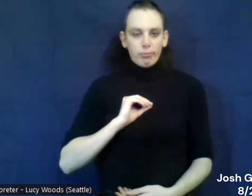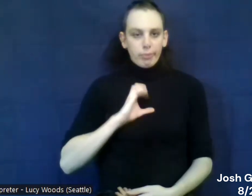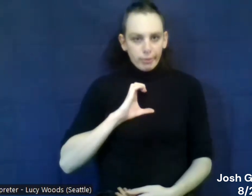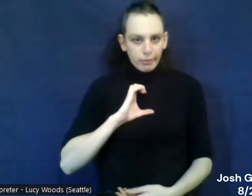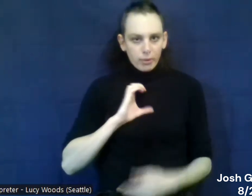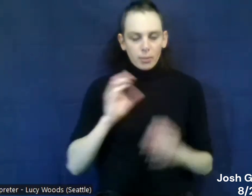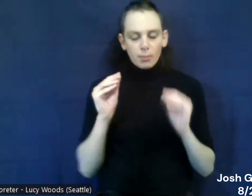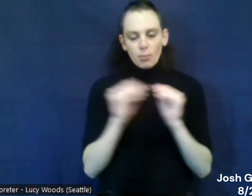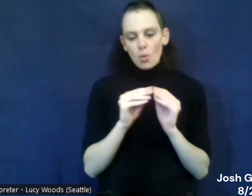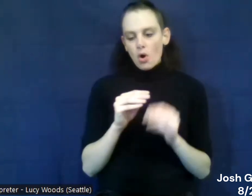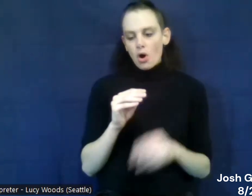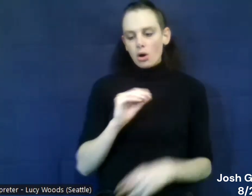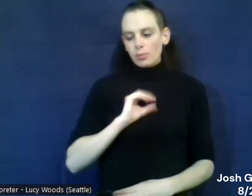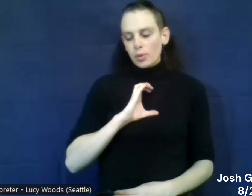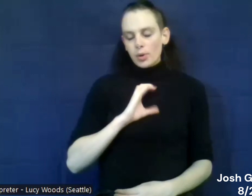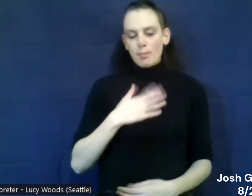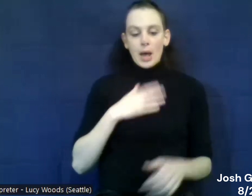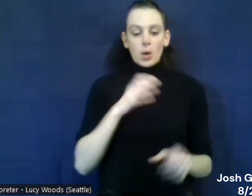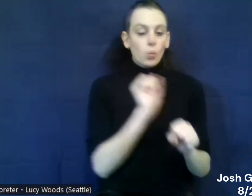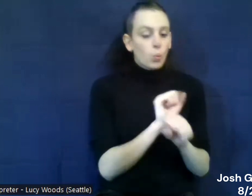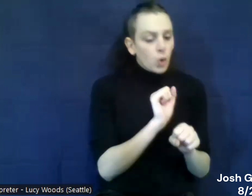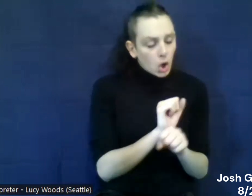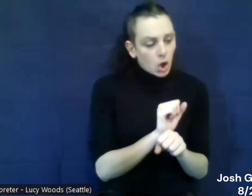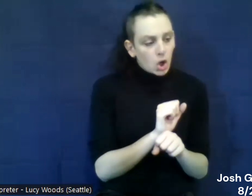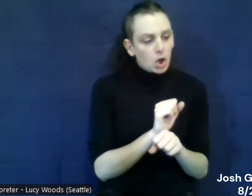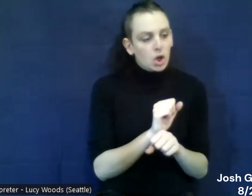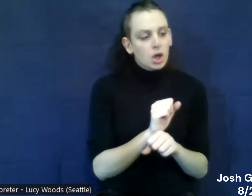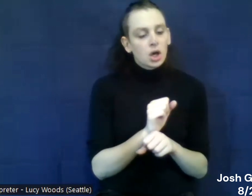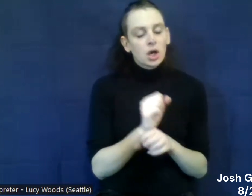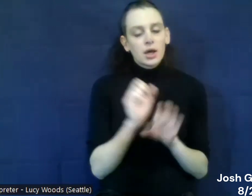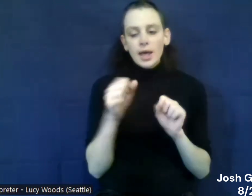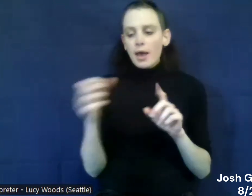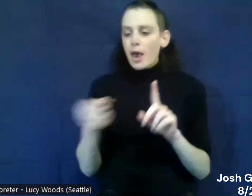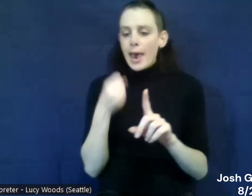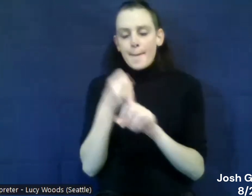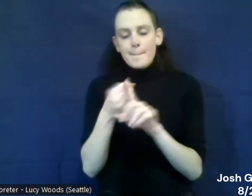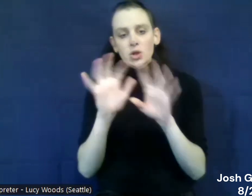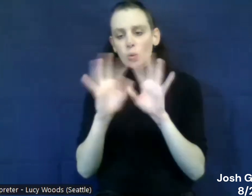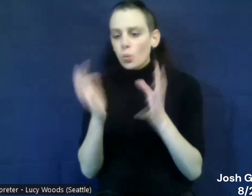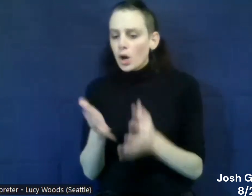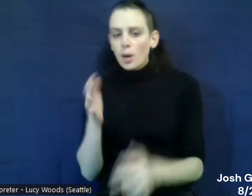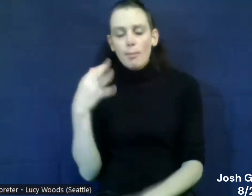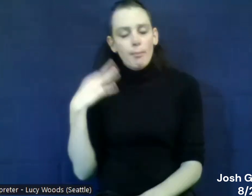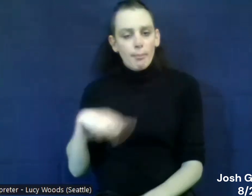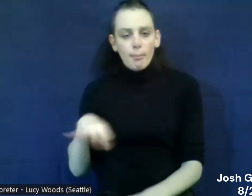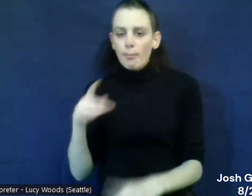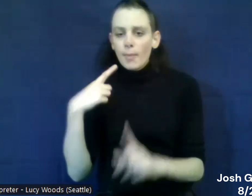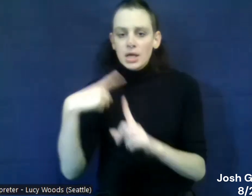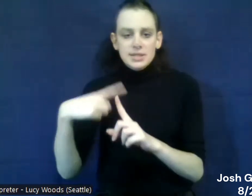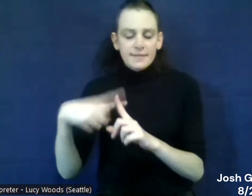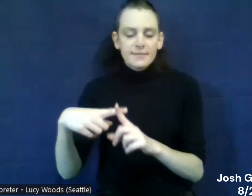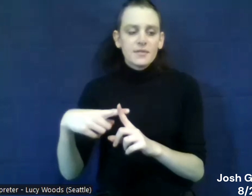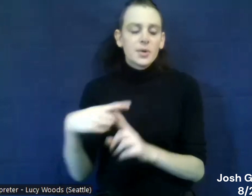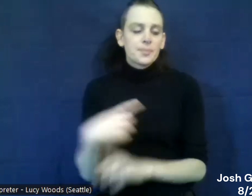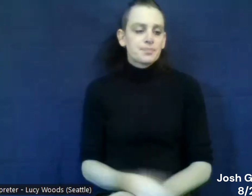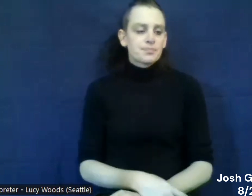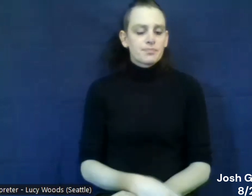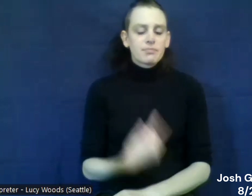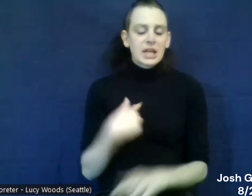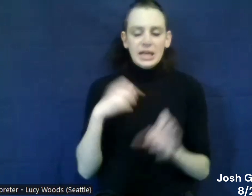feeling confident in my ability to sort of make a difference and continuing to do those